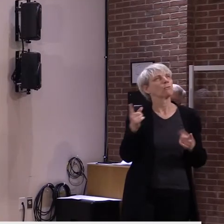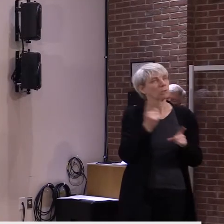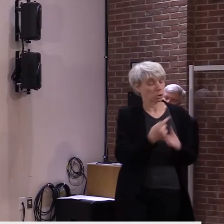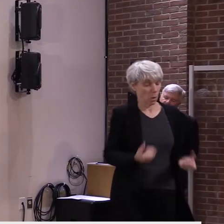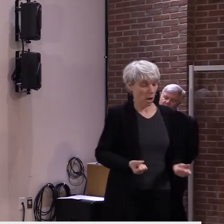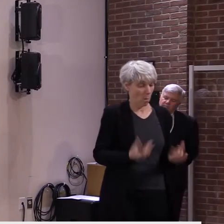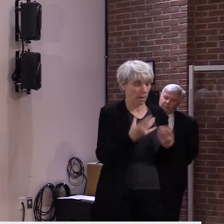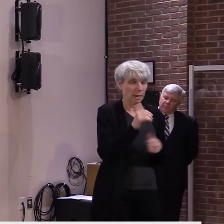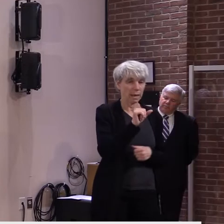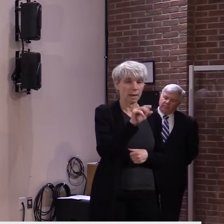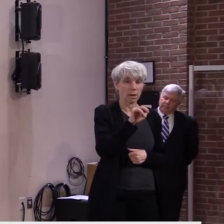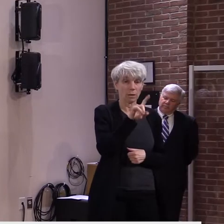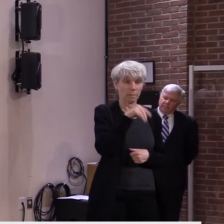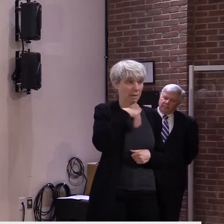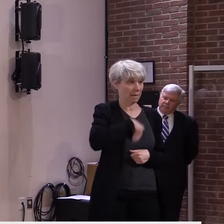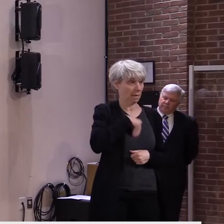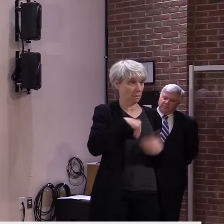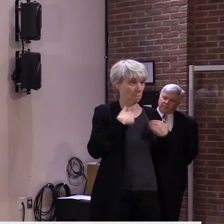response.